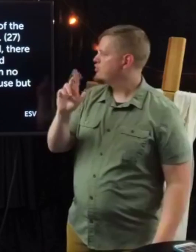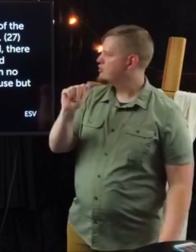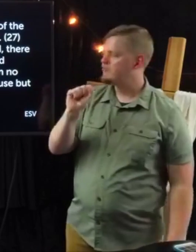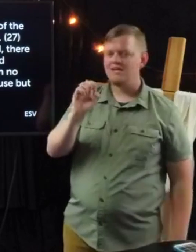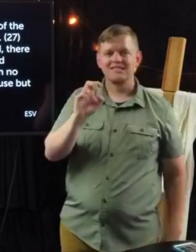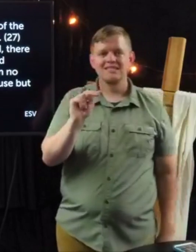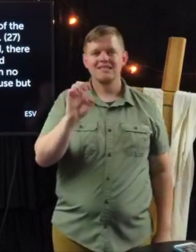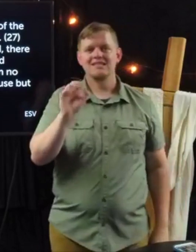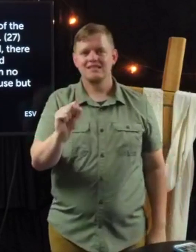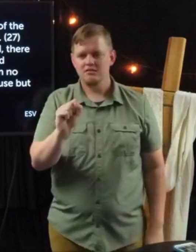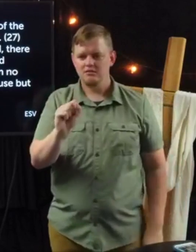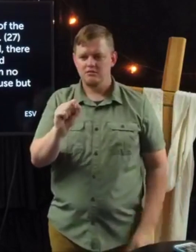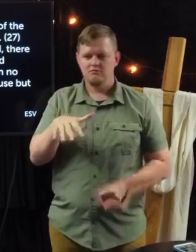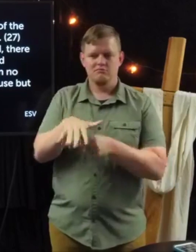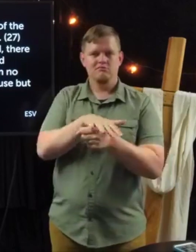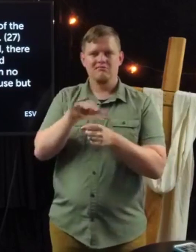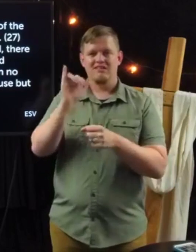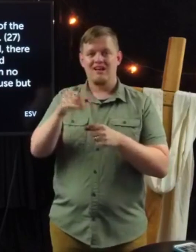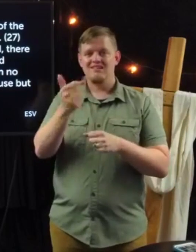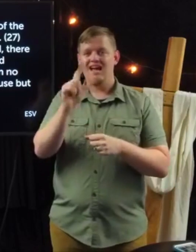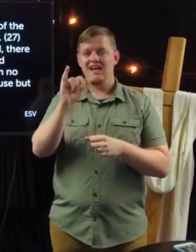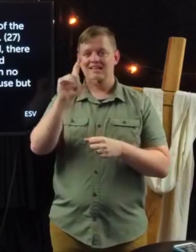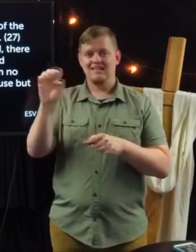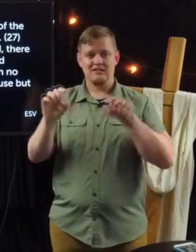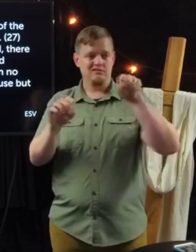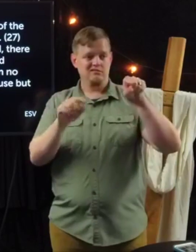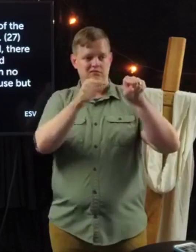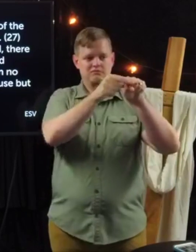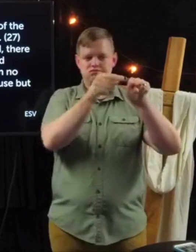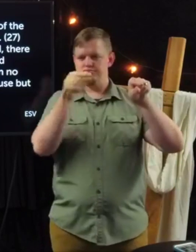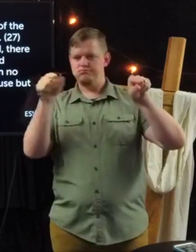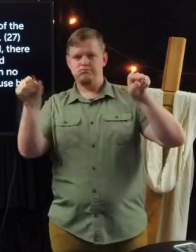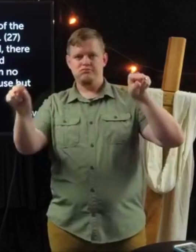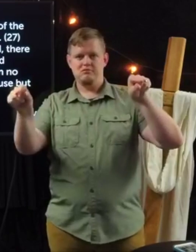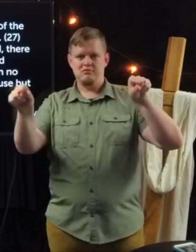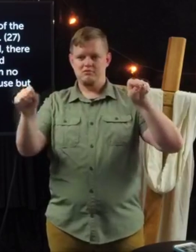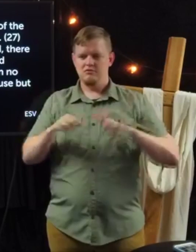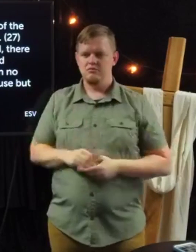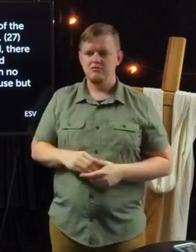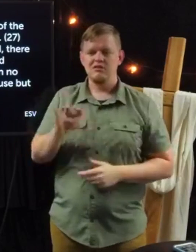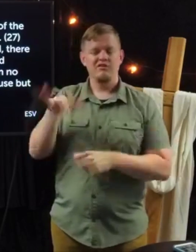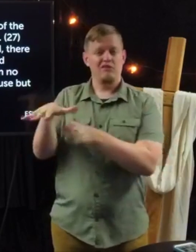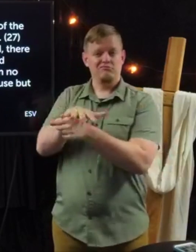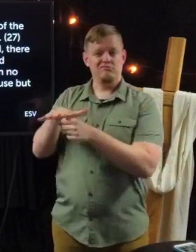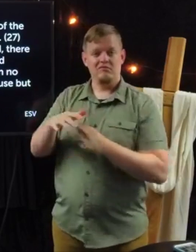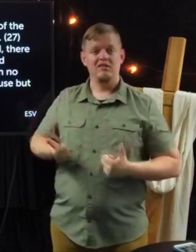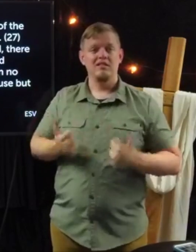the Gerasenes. That area is opposite Galilee. So across the lake from Galilee is the sea.